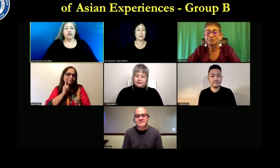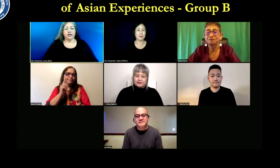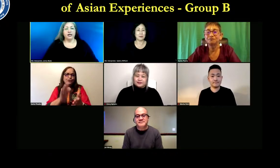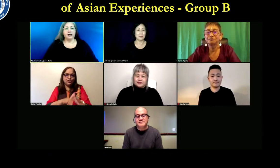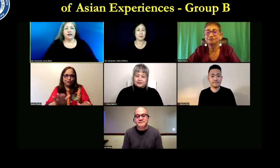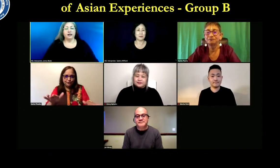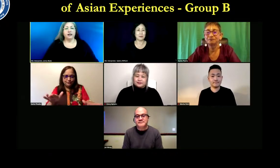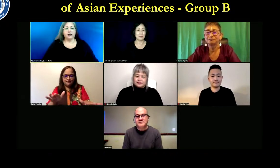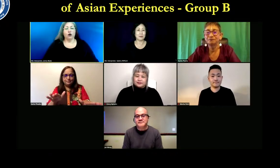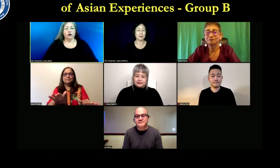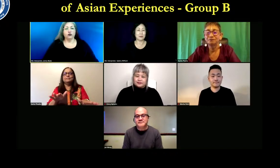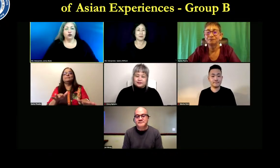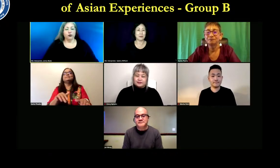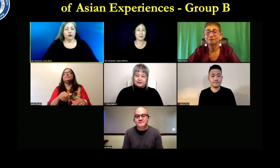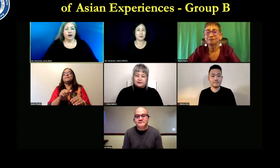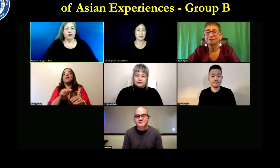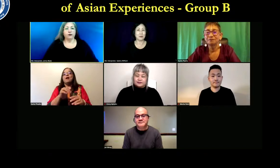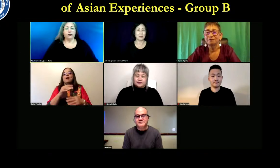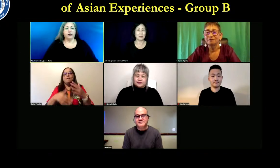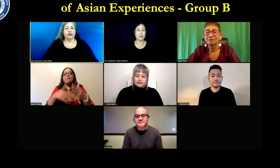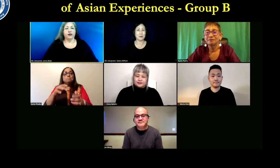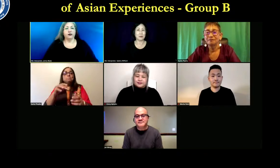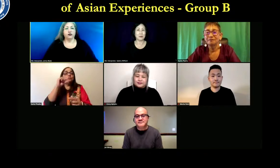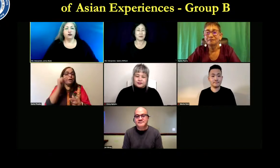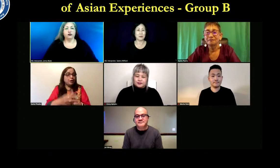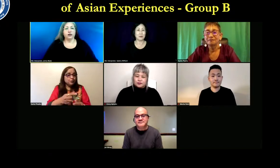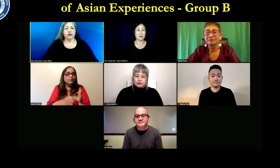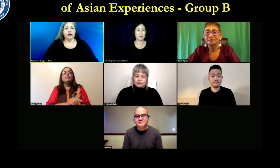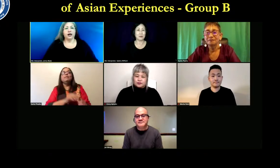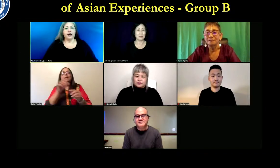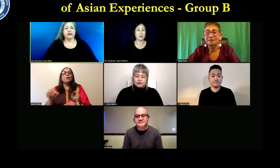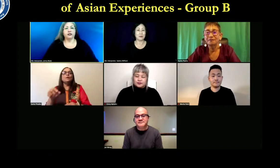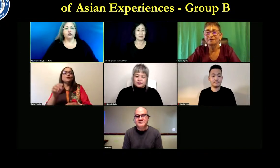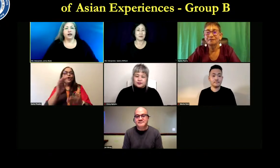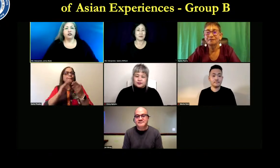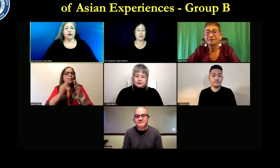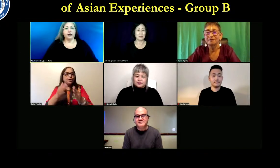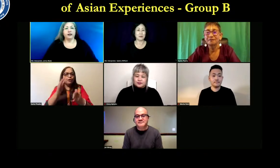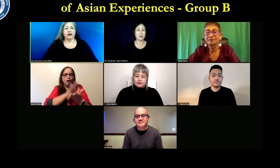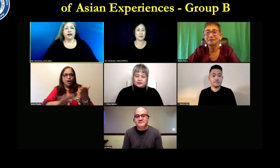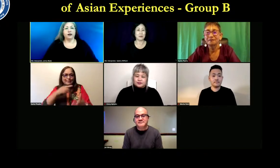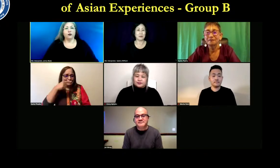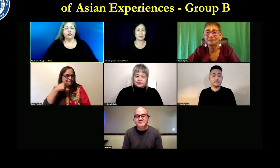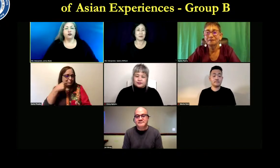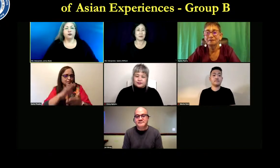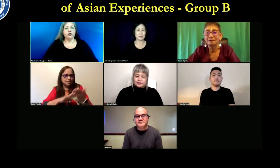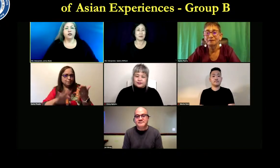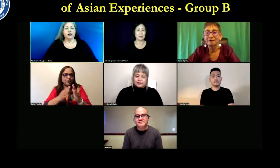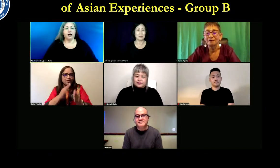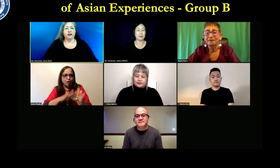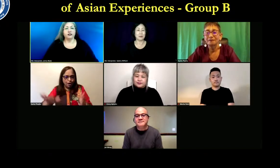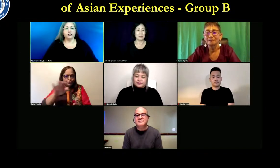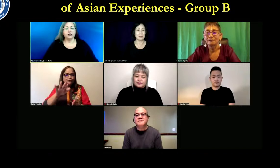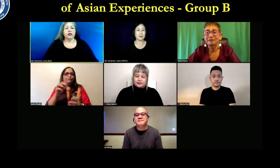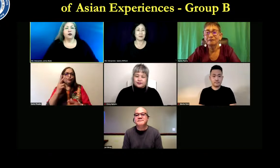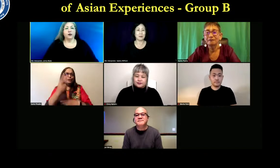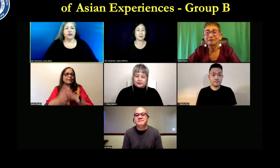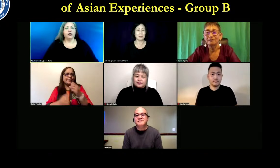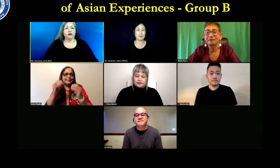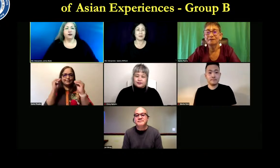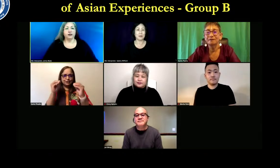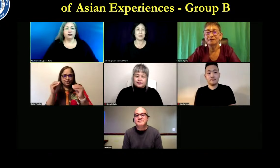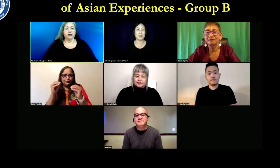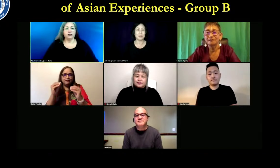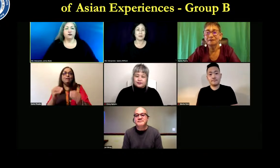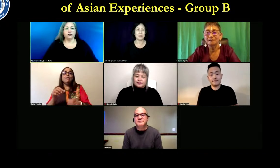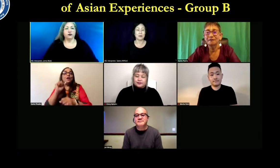I was educated in an oral school program with other children. I did graduate and went to community college with